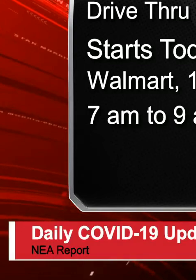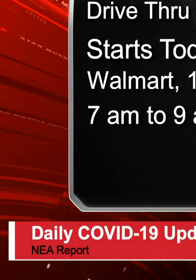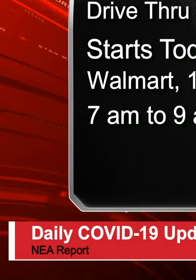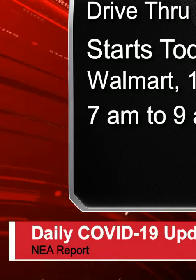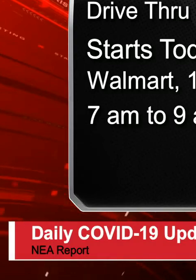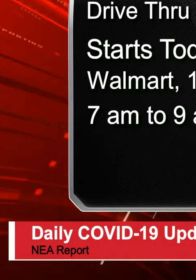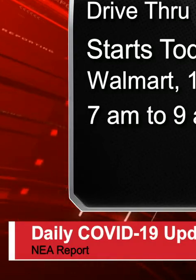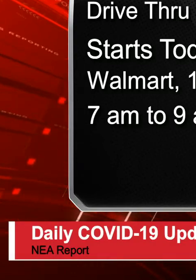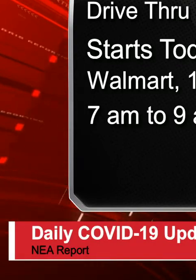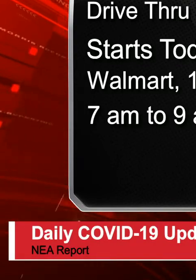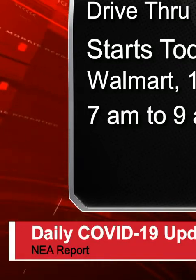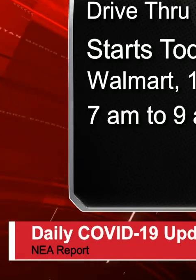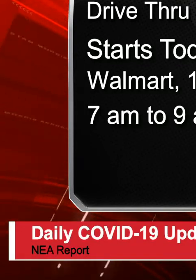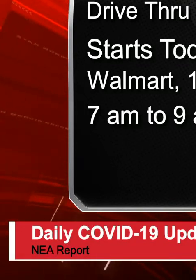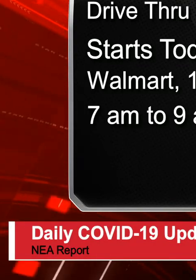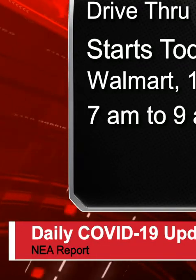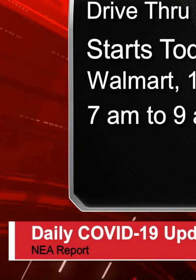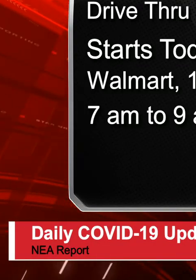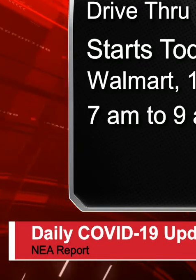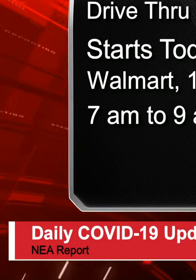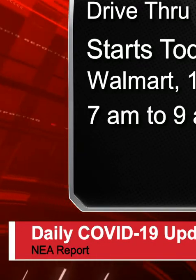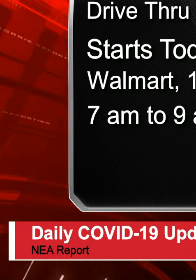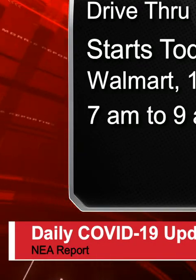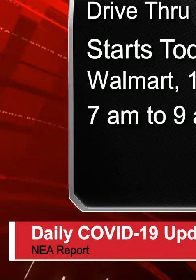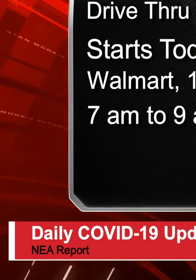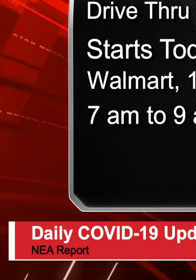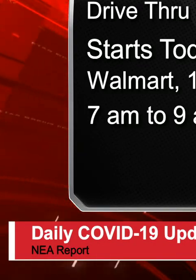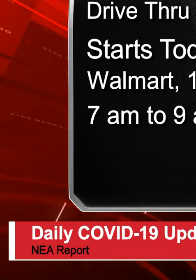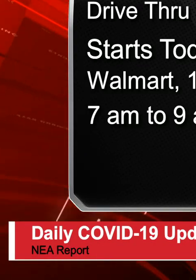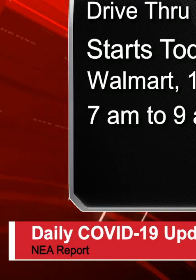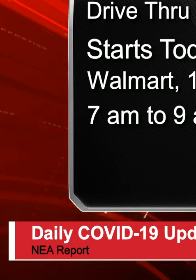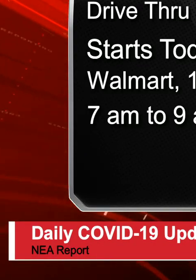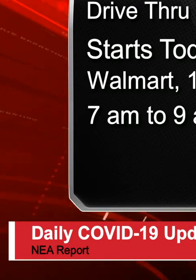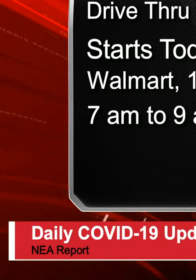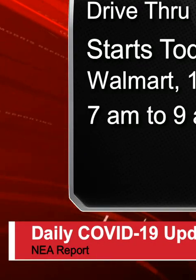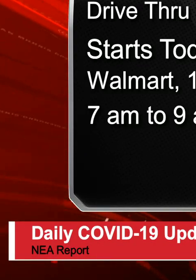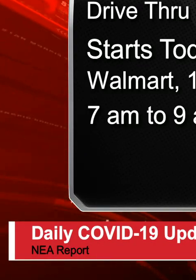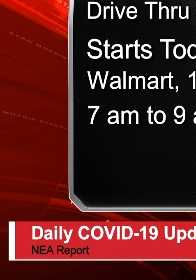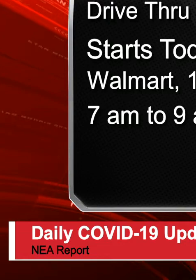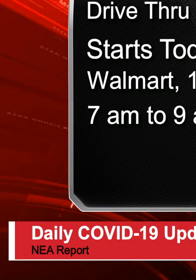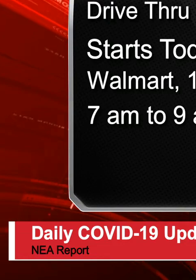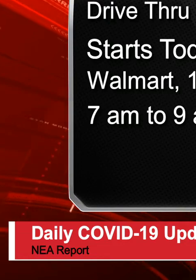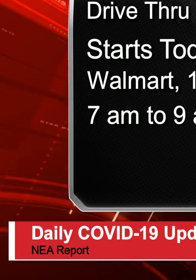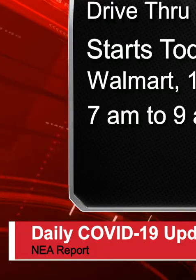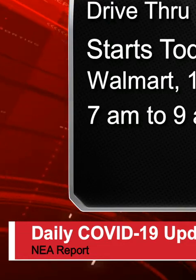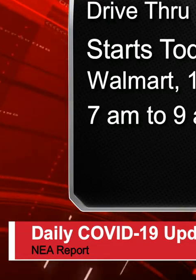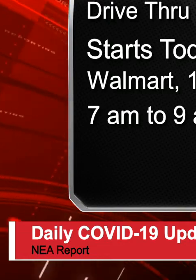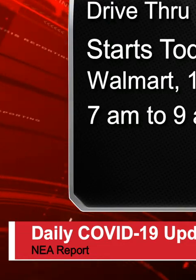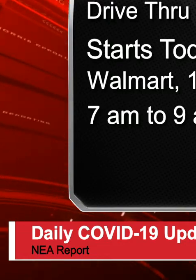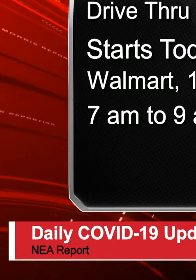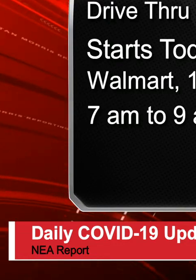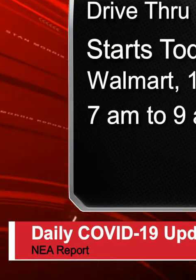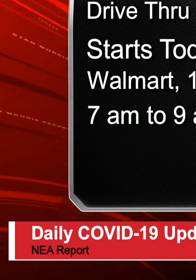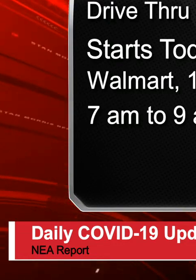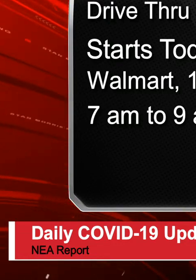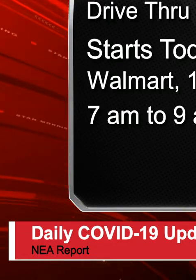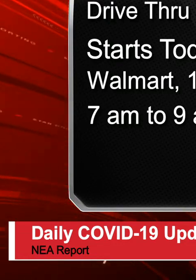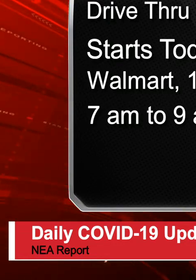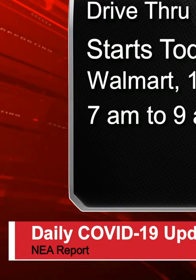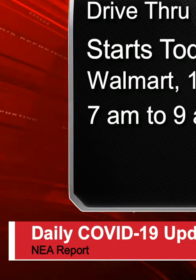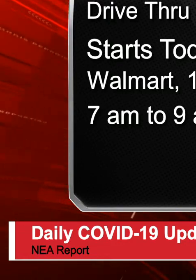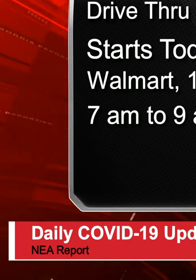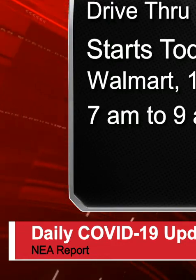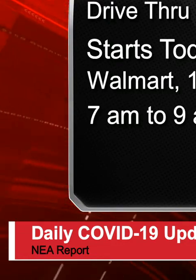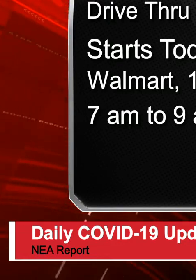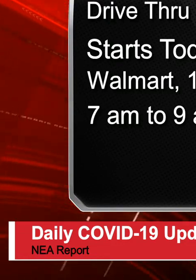to you live. But first of all, before that begins, we will give you a few updates, and the second the governor walks out, we'll take his feed live right here on NEA